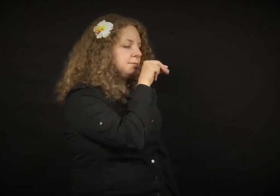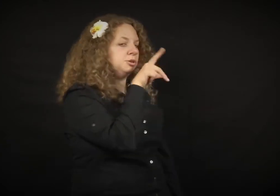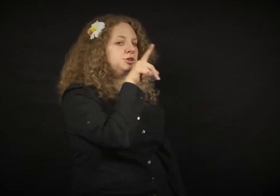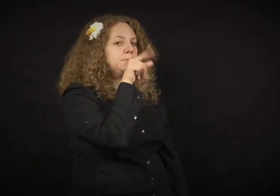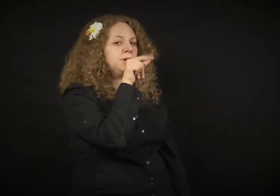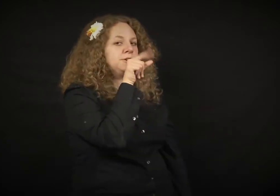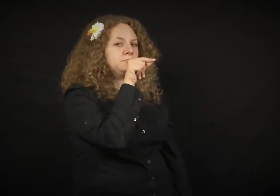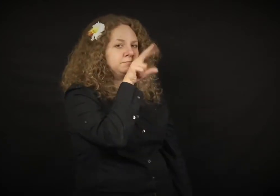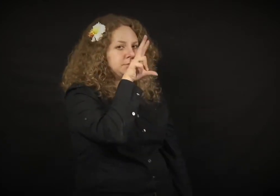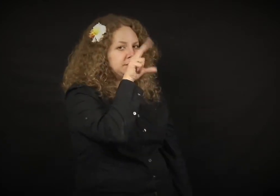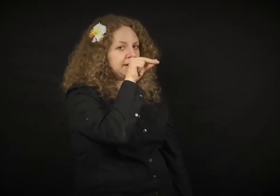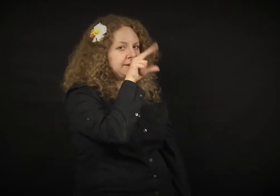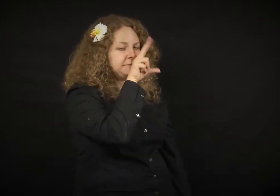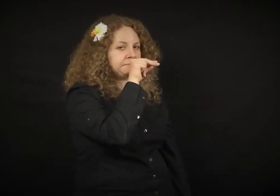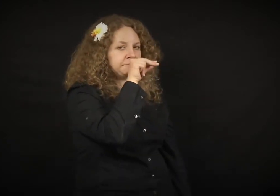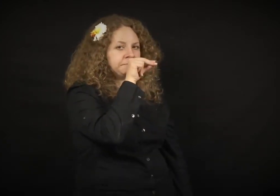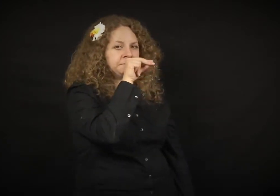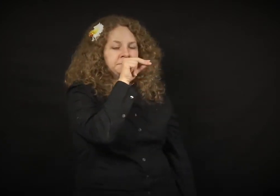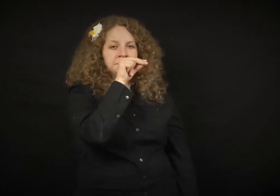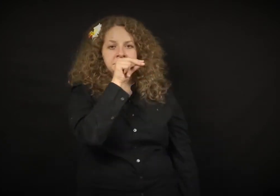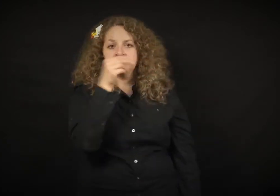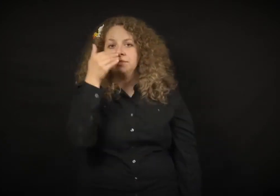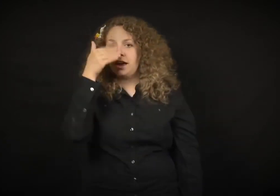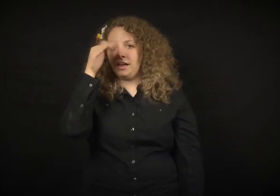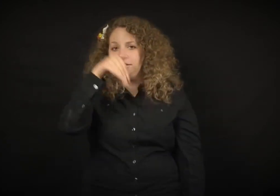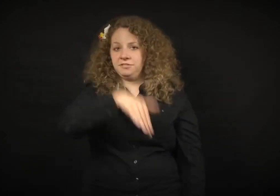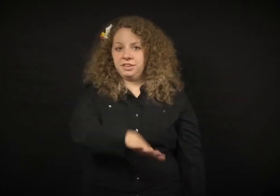Similar to bird, duck. Elephant,